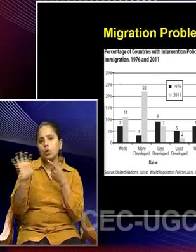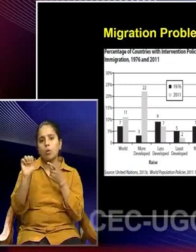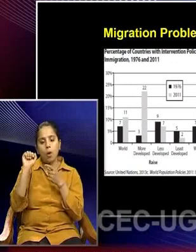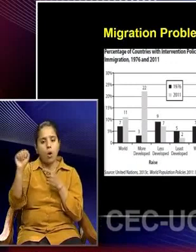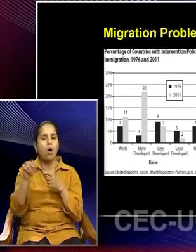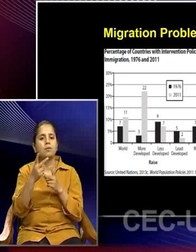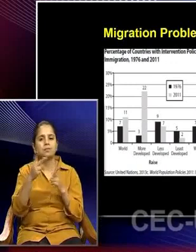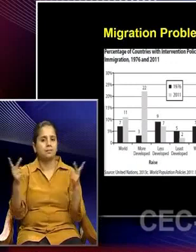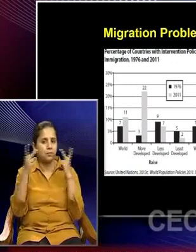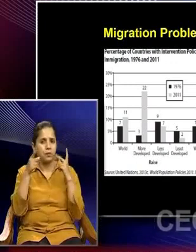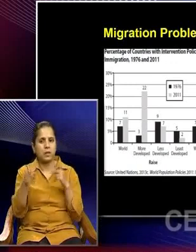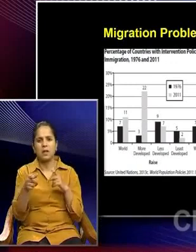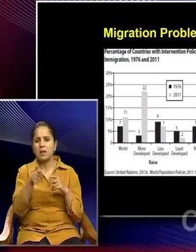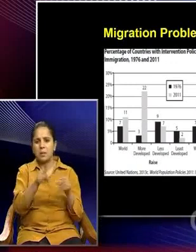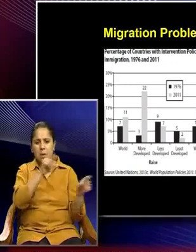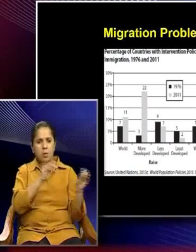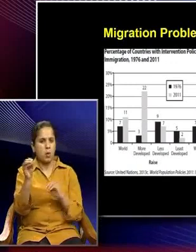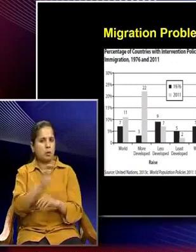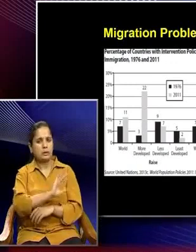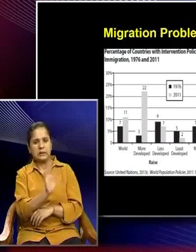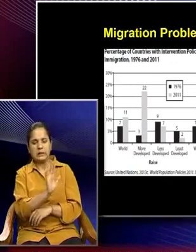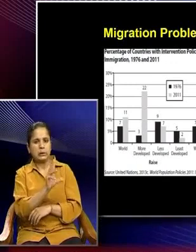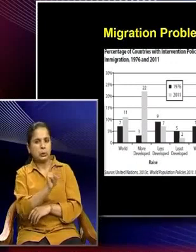etc., discourage immigration,